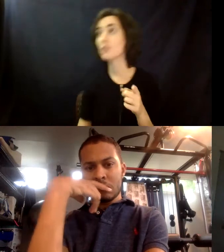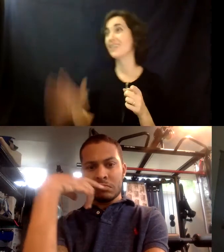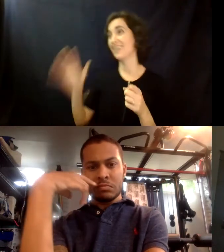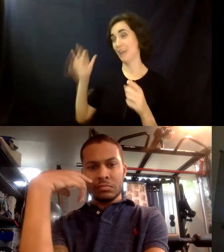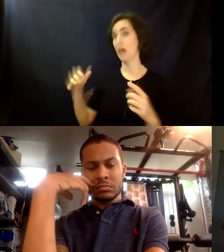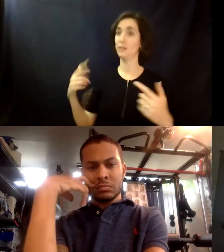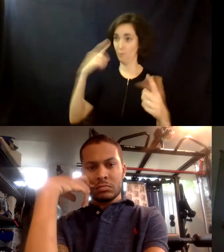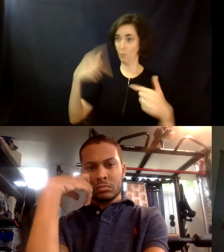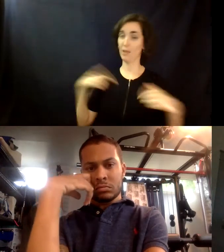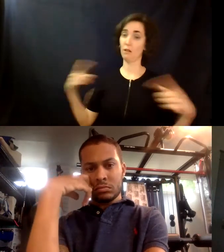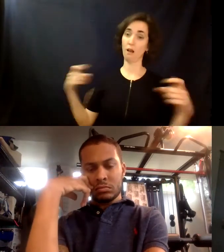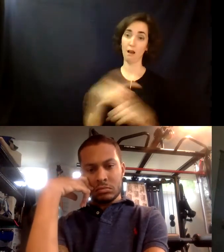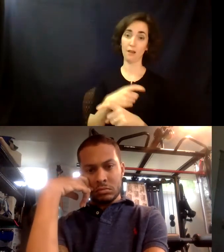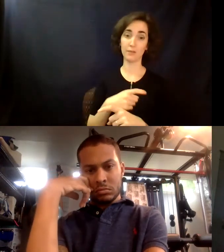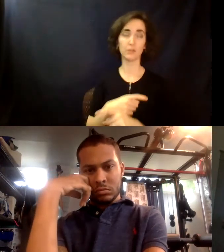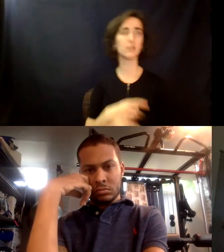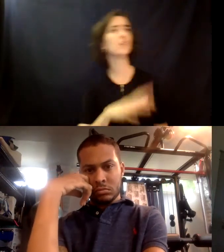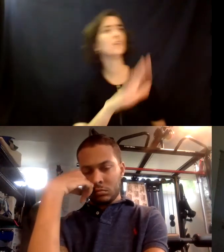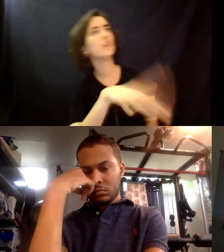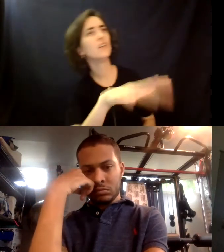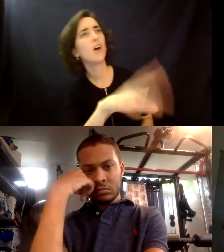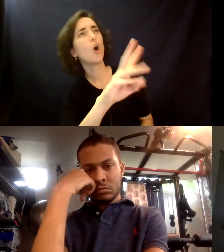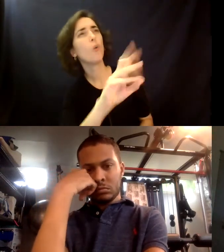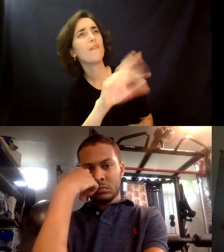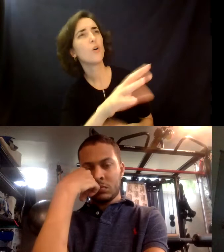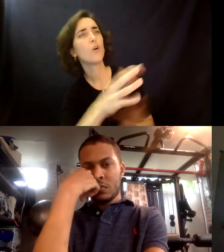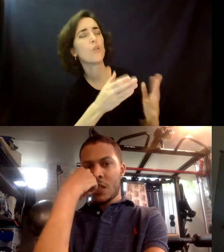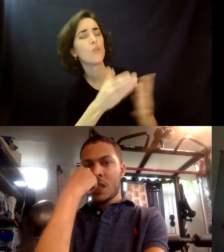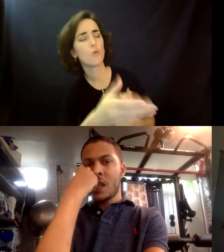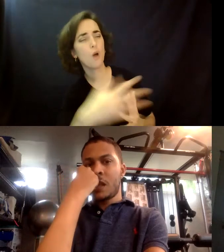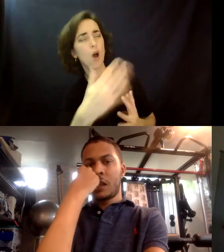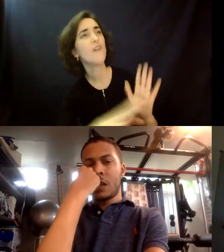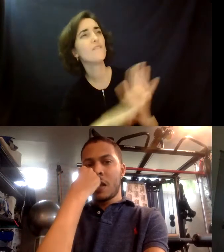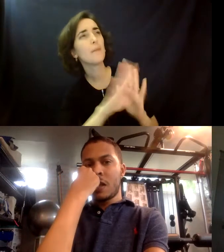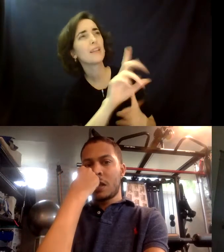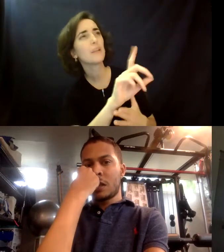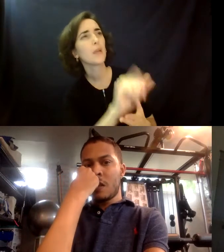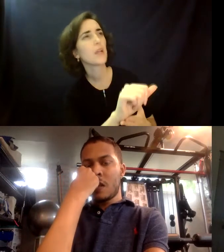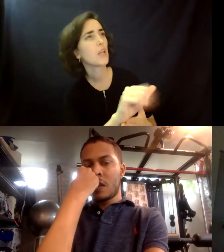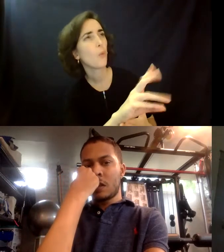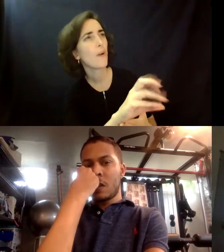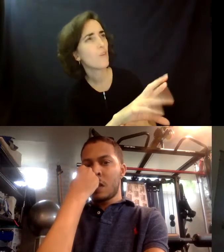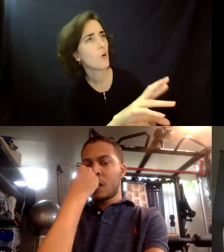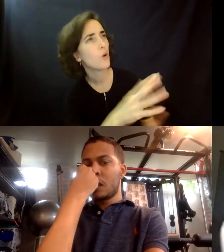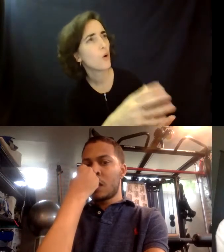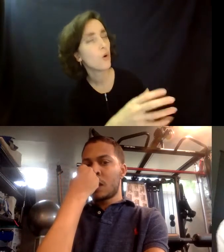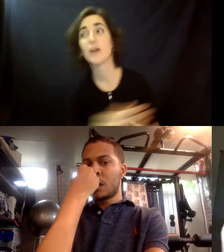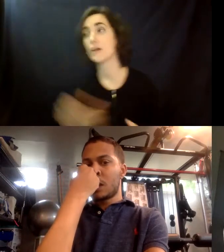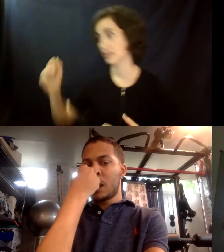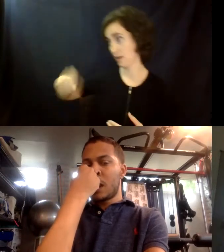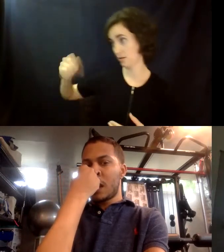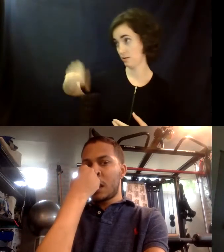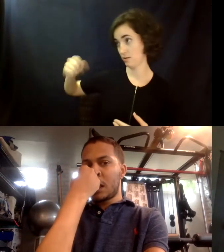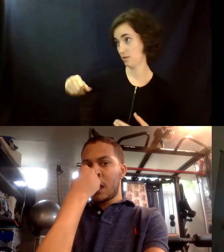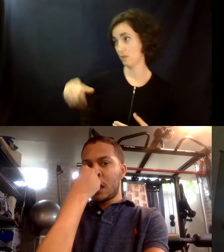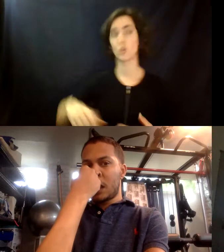me. Is it a waiver through the developmental disability waiver? Yes. Okay, so like a now